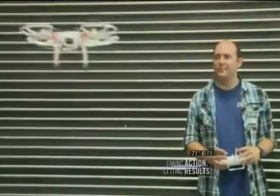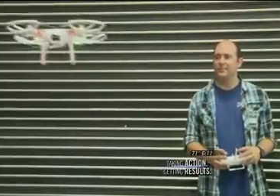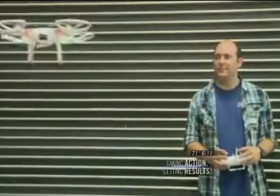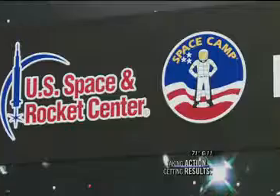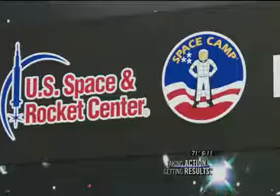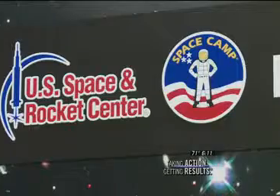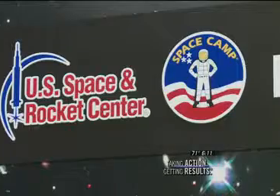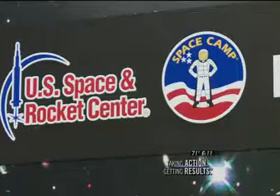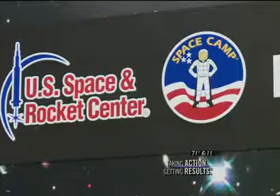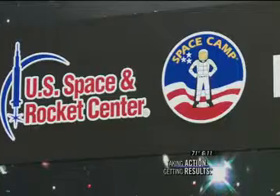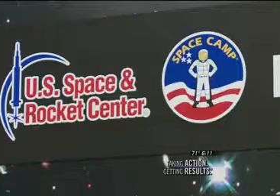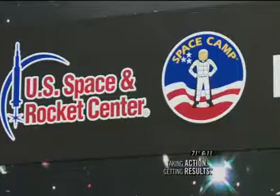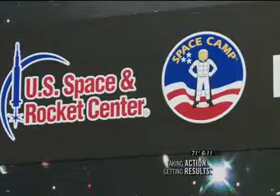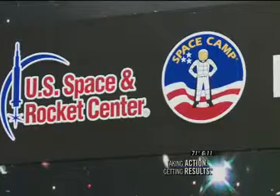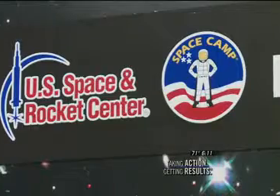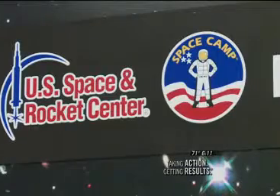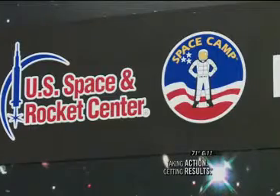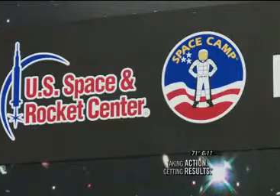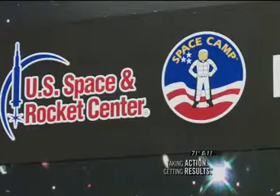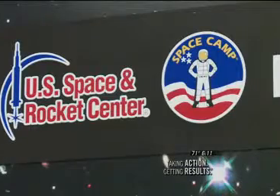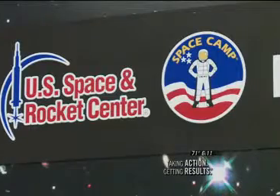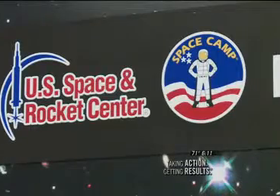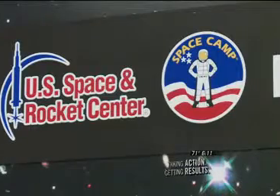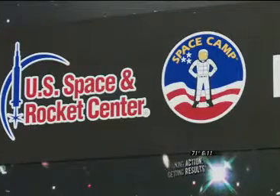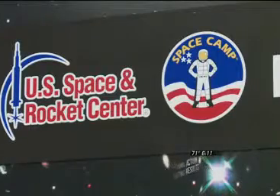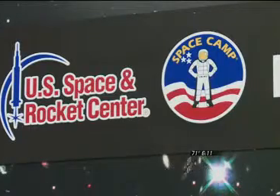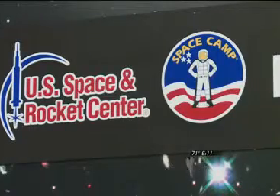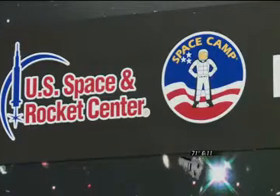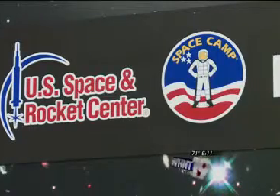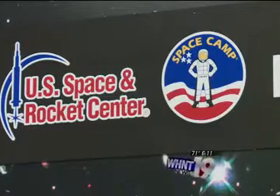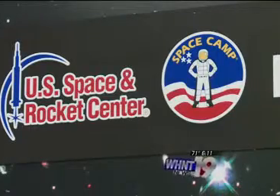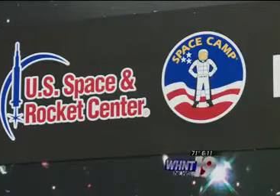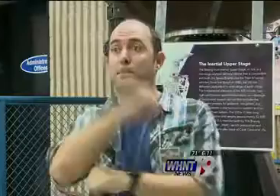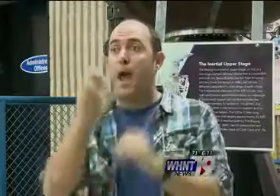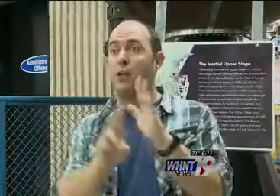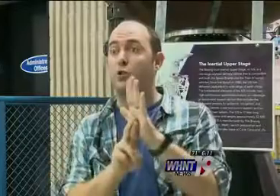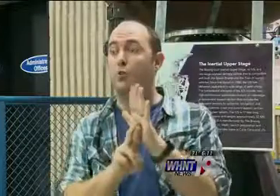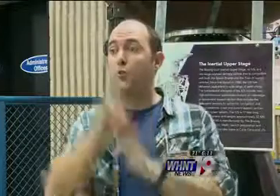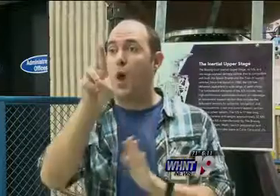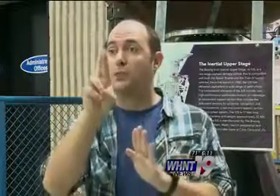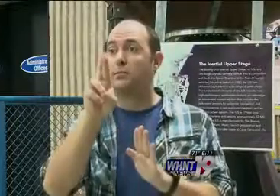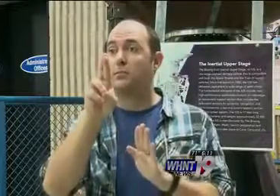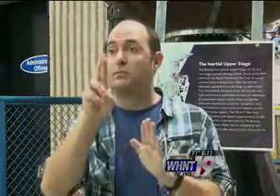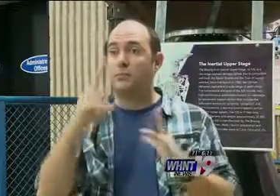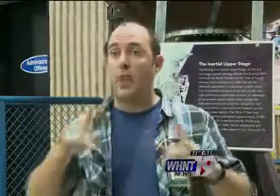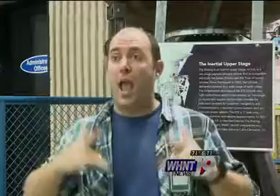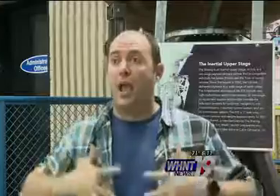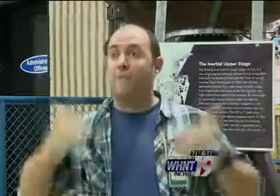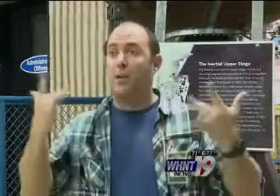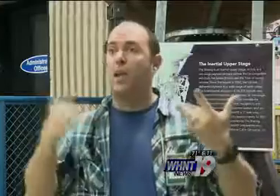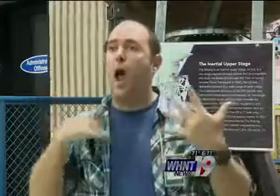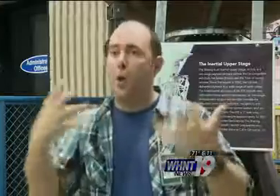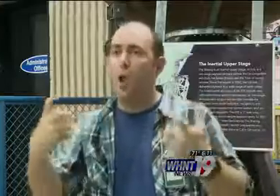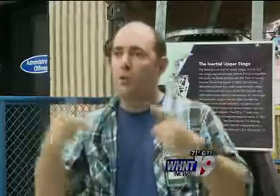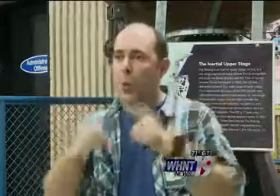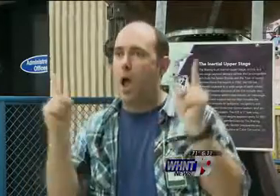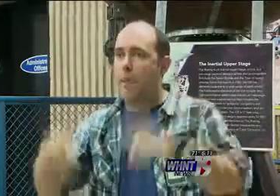But before that, his interest in science started at Space Camp. I take the opportunity to come here at Deaf Space Camp.